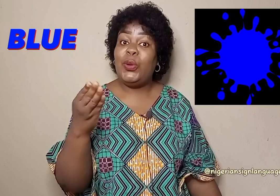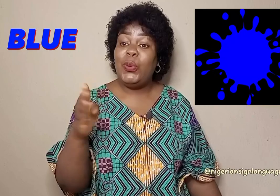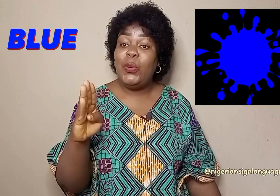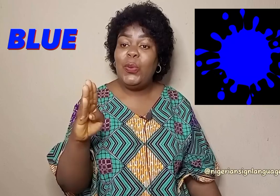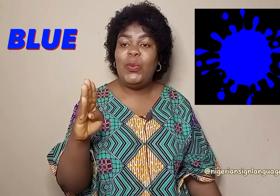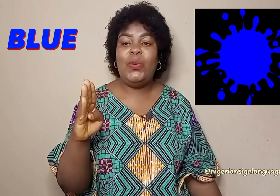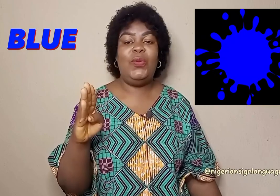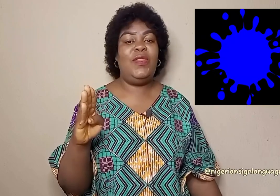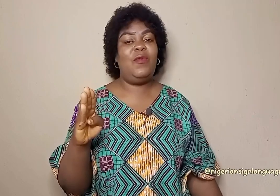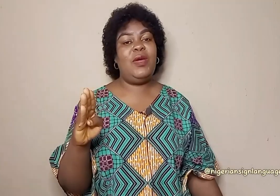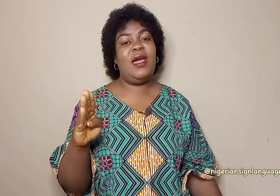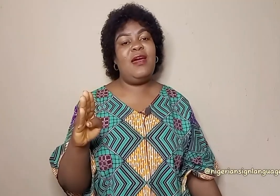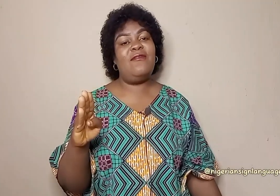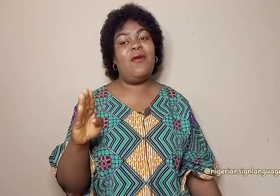blue. Then we have